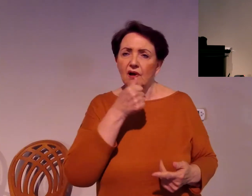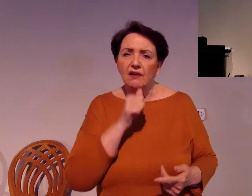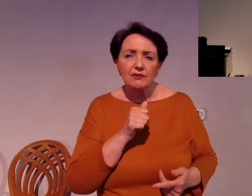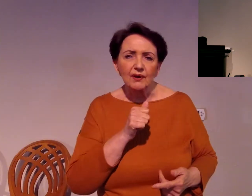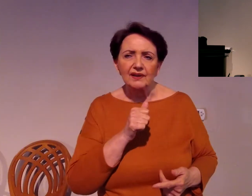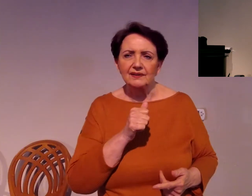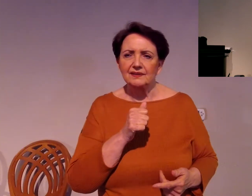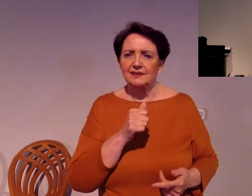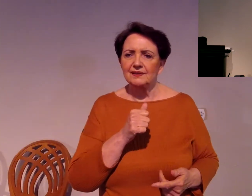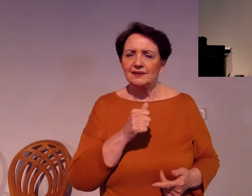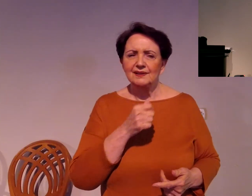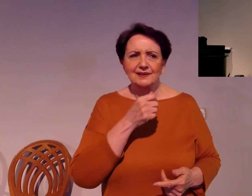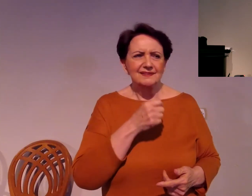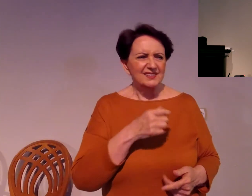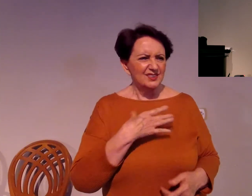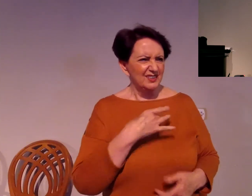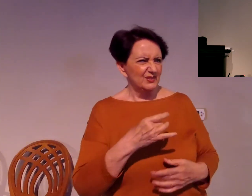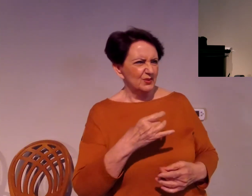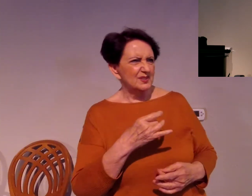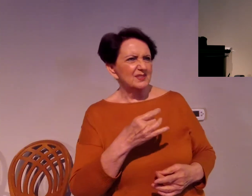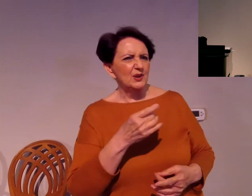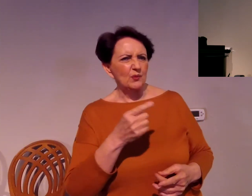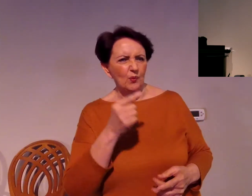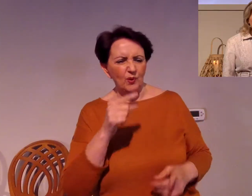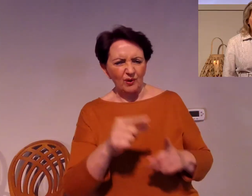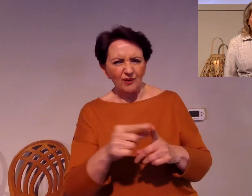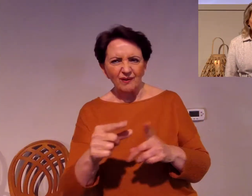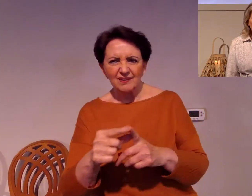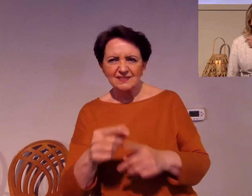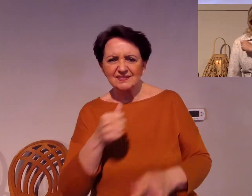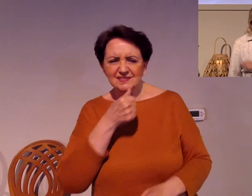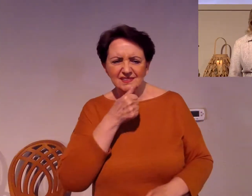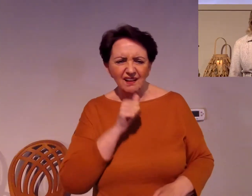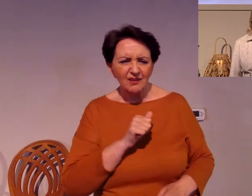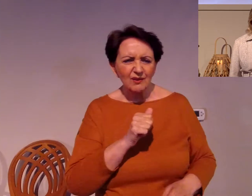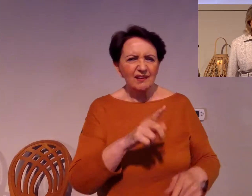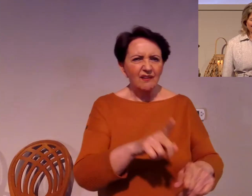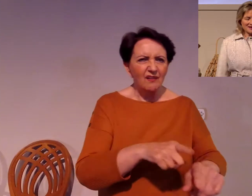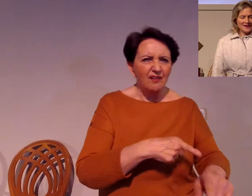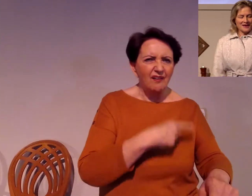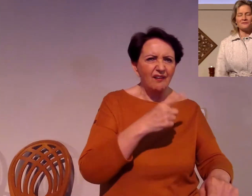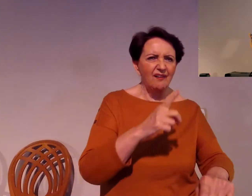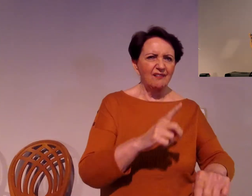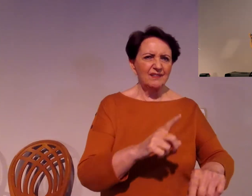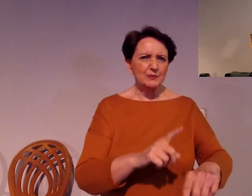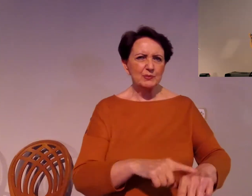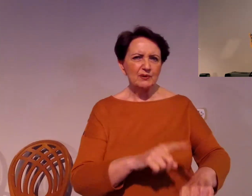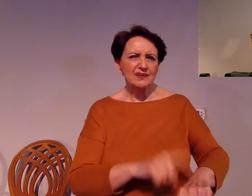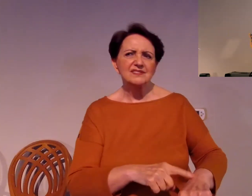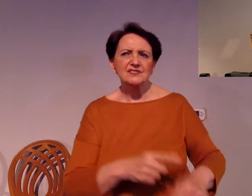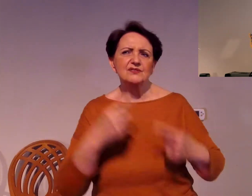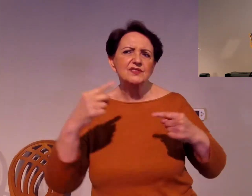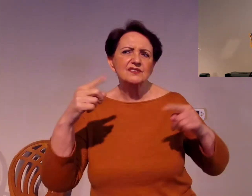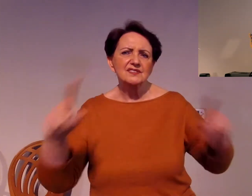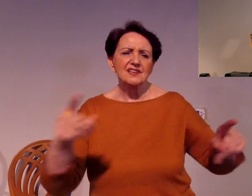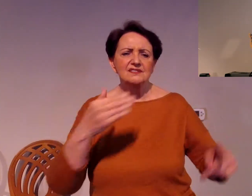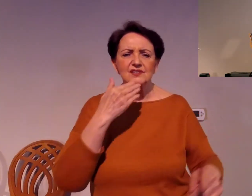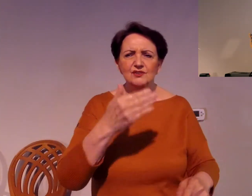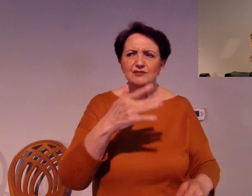tolerate. Isn't that an interesting word? But tolerate longer periods of success and good